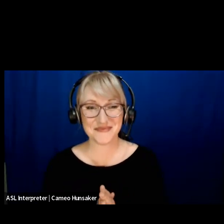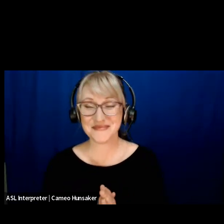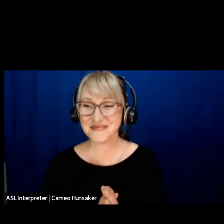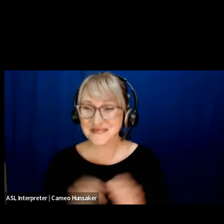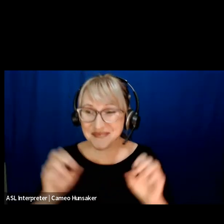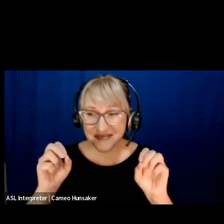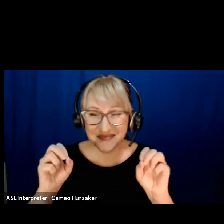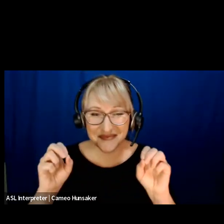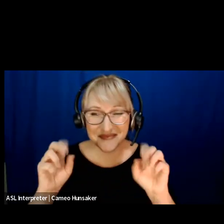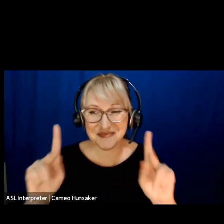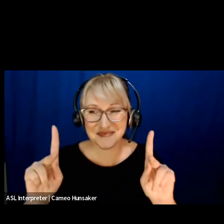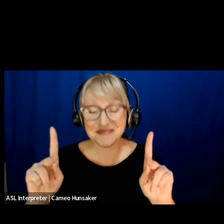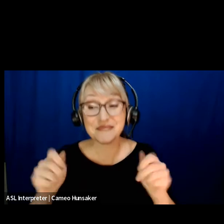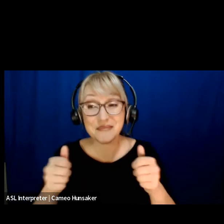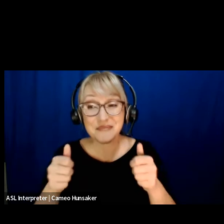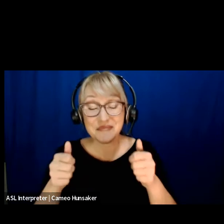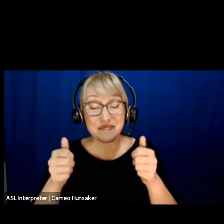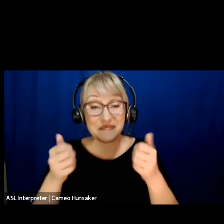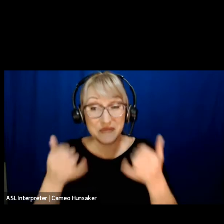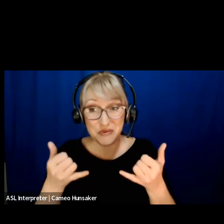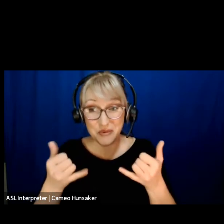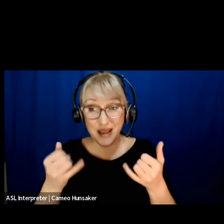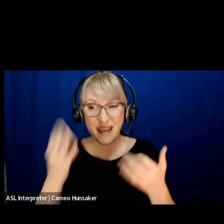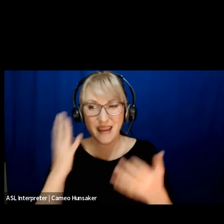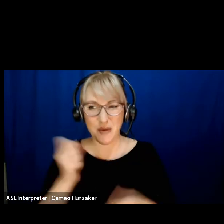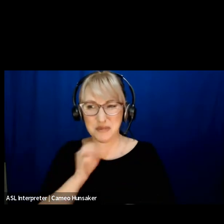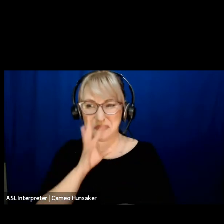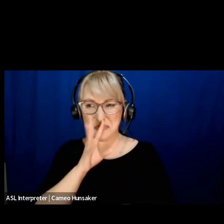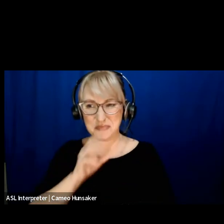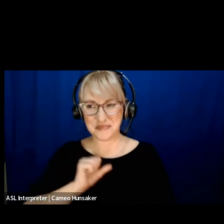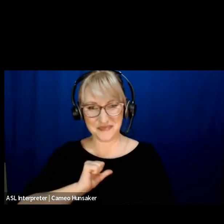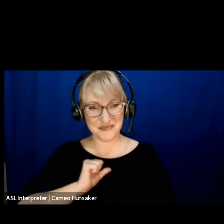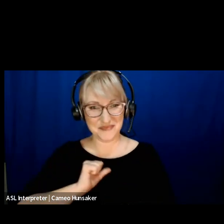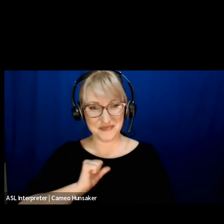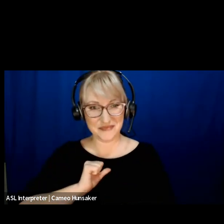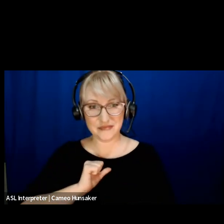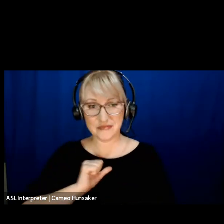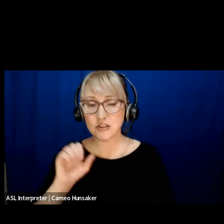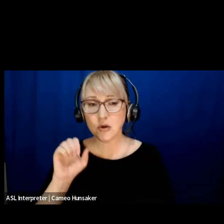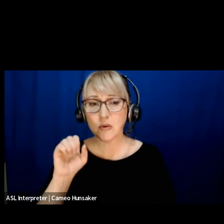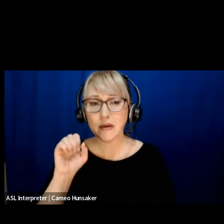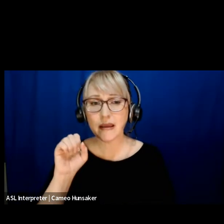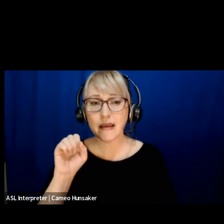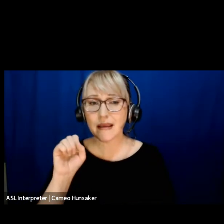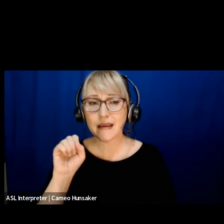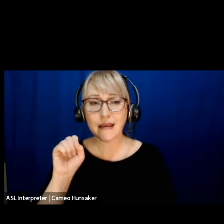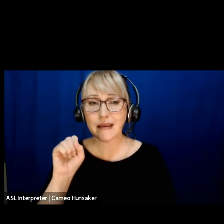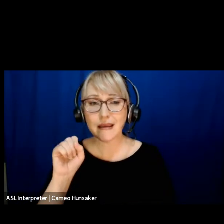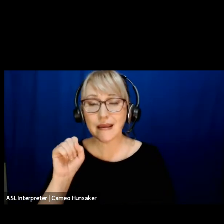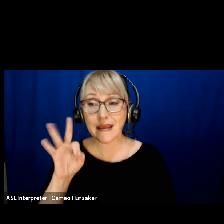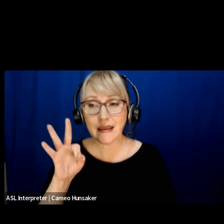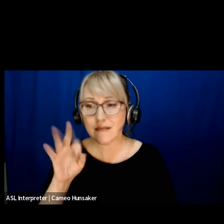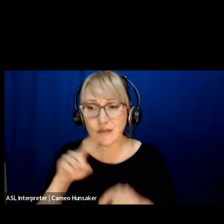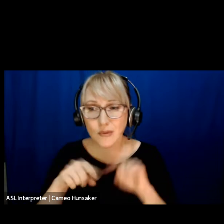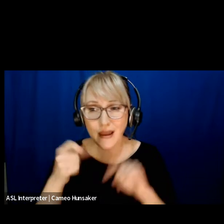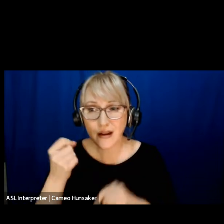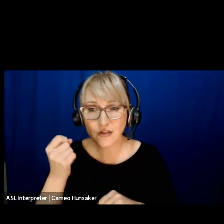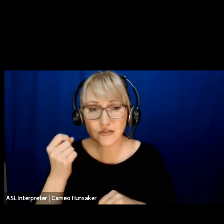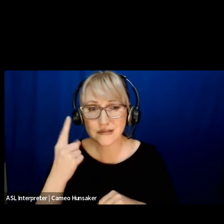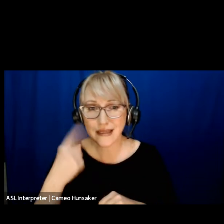Hi. Today I am going to speak for myself. So if you're not able to